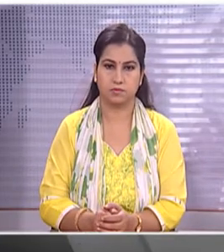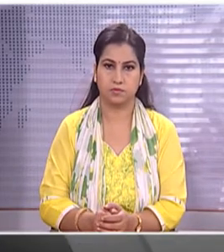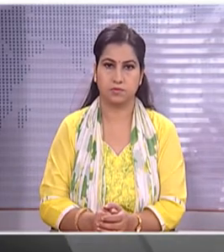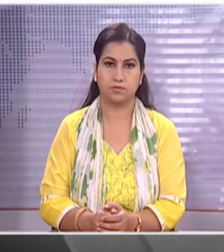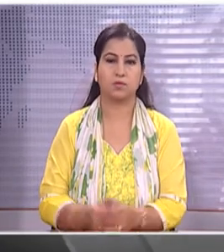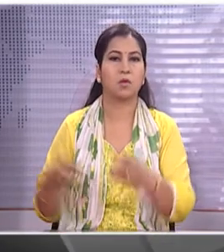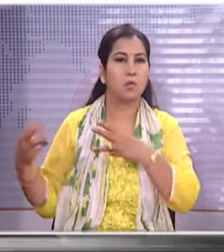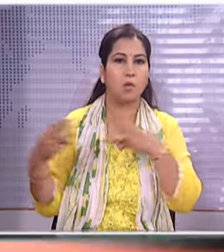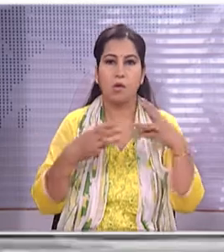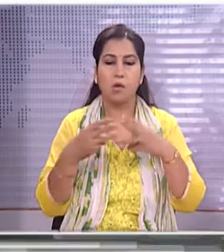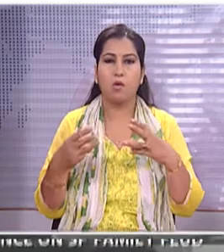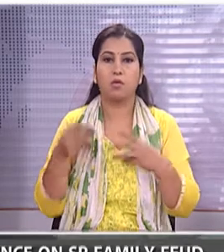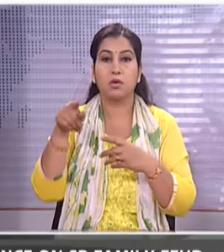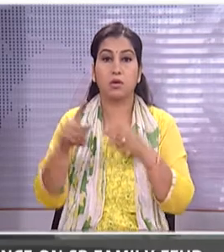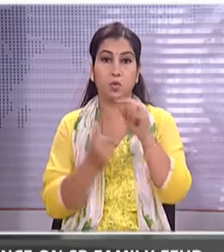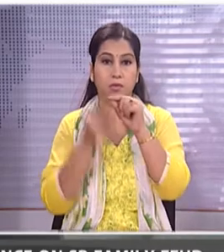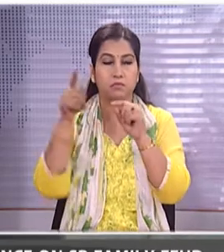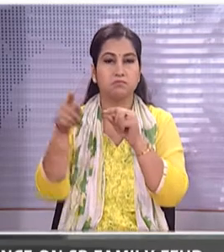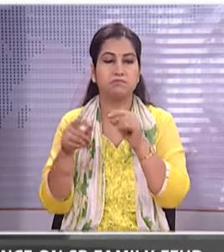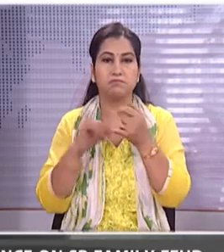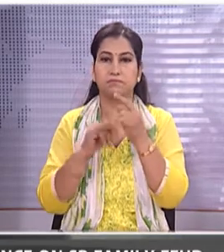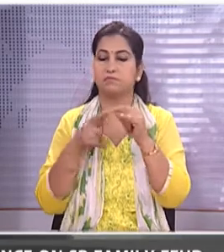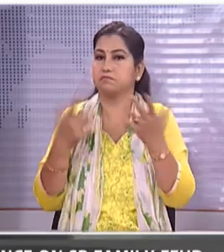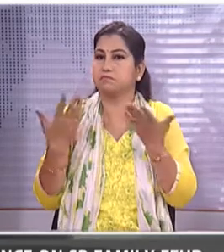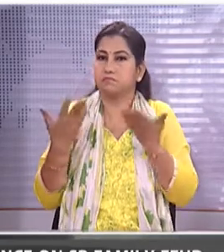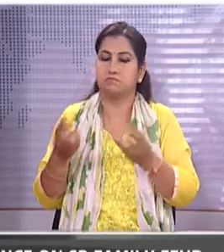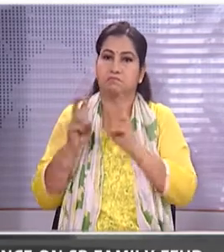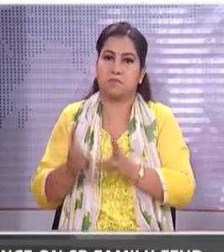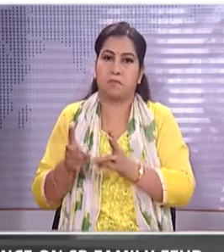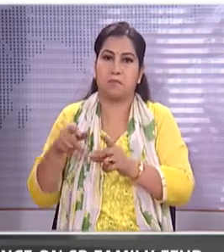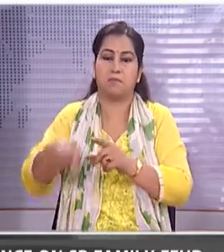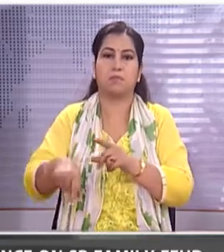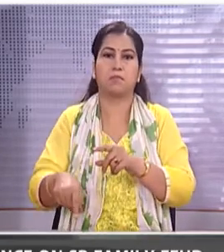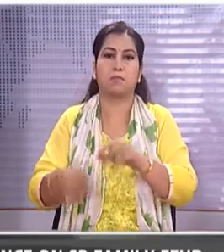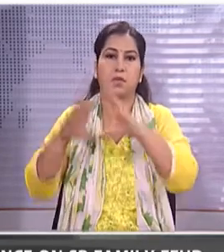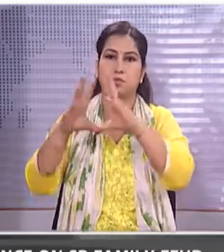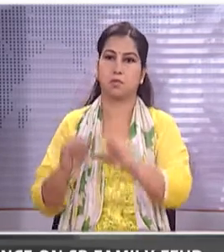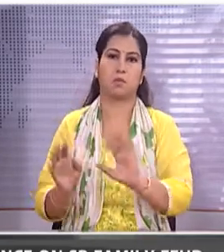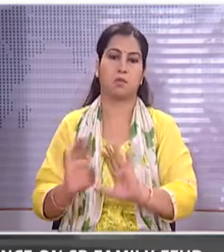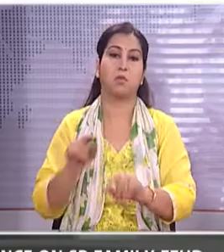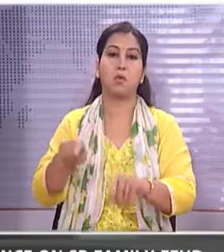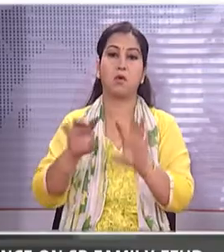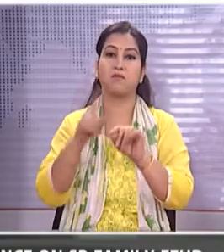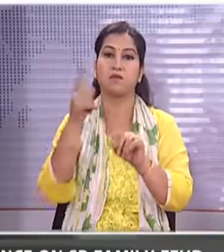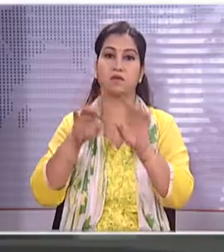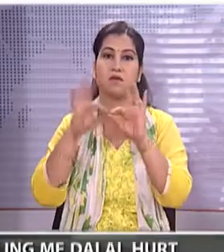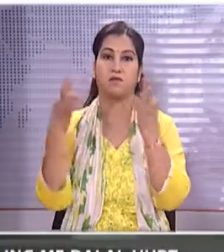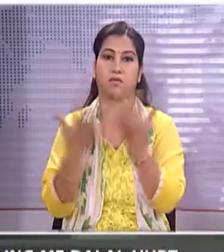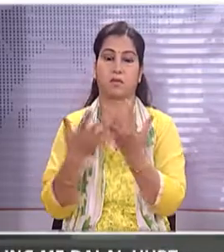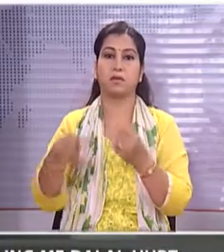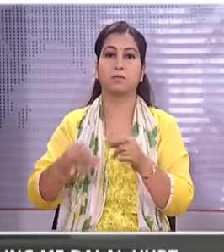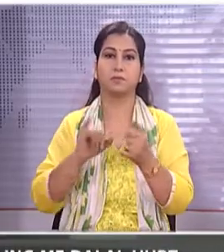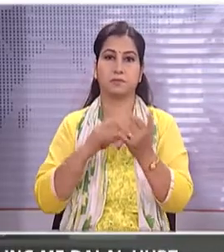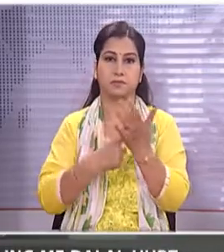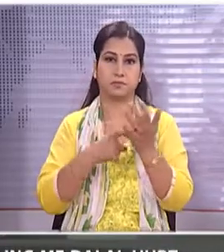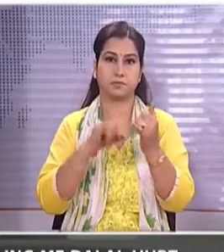The war within Samajwadi Party is seeing no signs of receding. After weeks of feuding in the Samajwadi Party between members of the family, Rajya Sabha